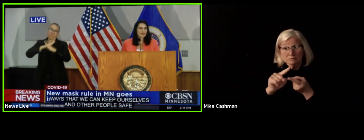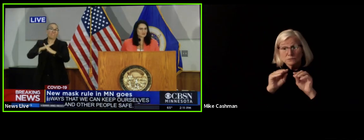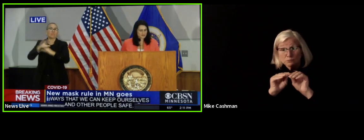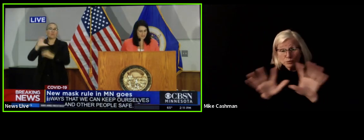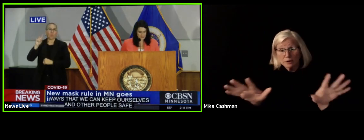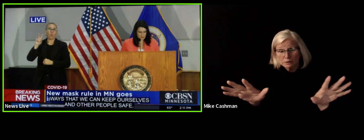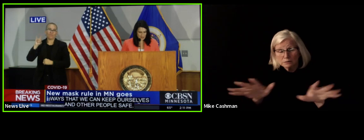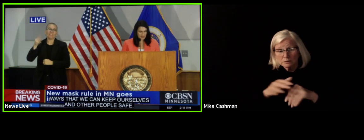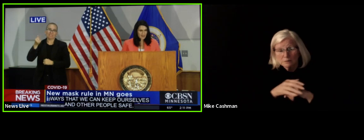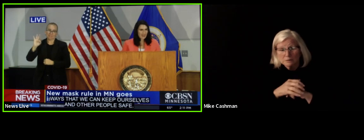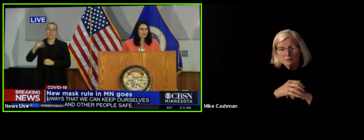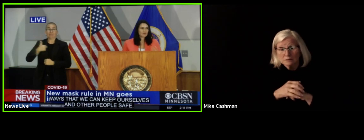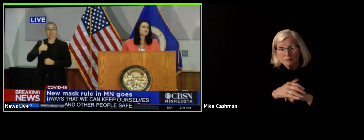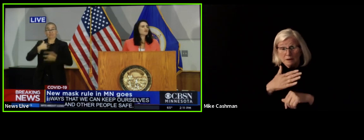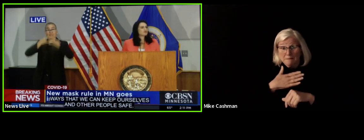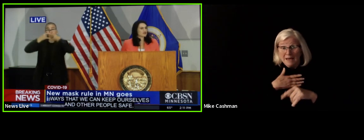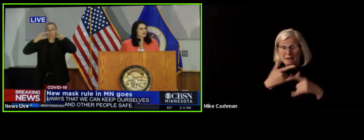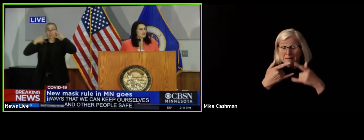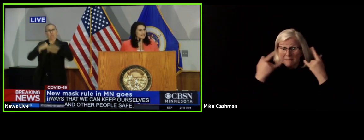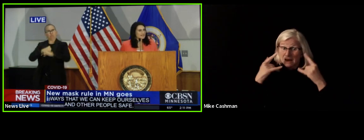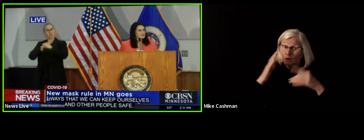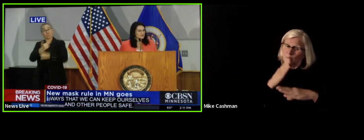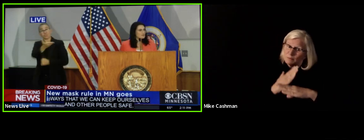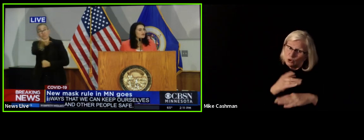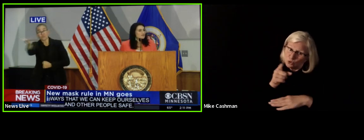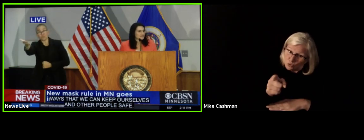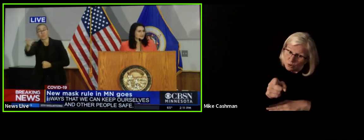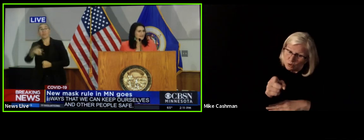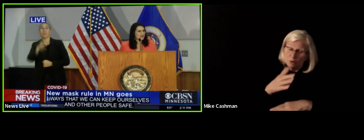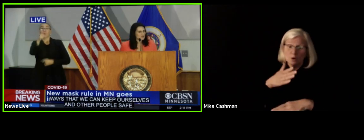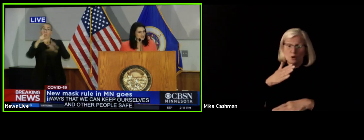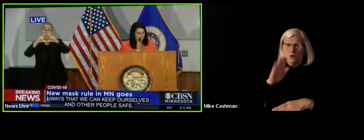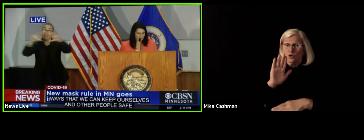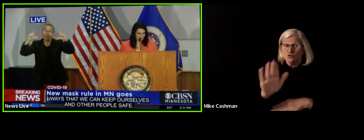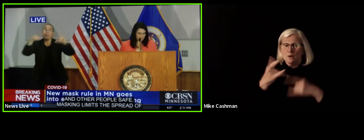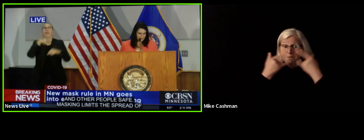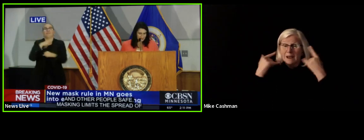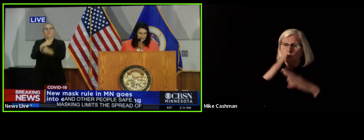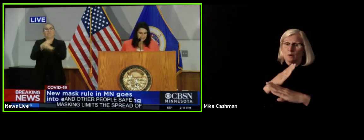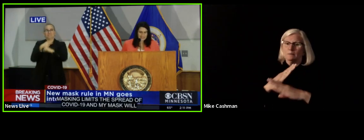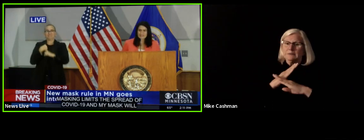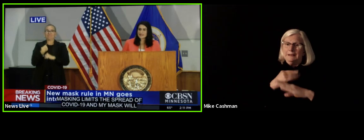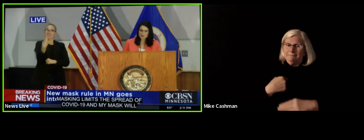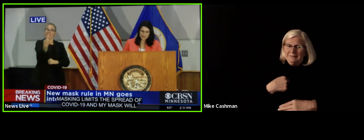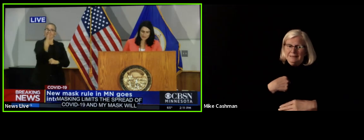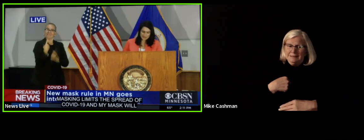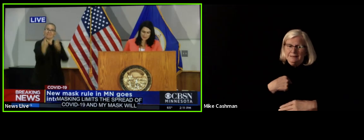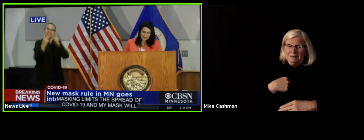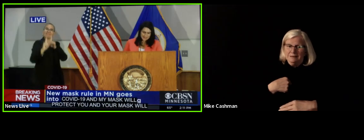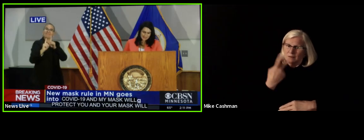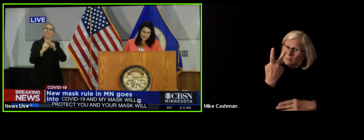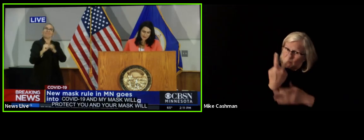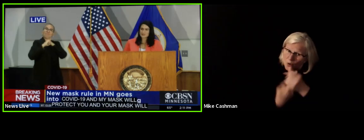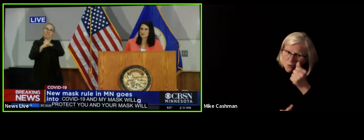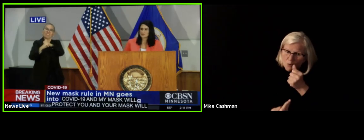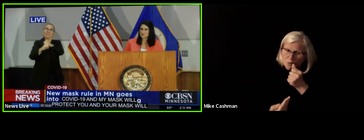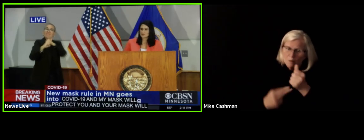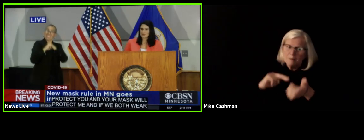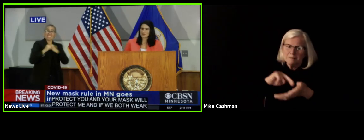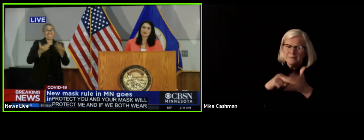your mask protects me, and when we both wear them, it keeps both of us that much safer. Today's announcement is the best thing that we can